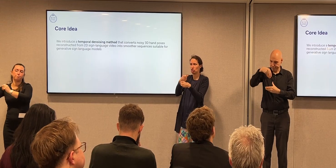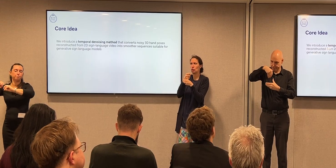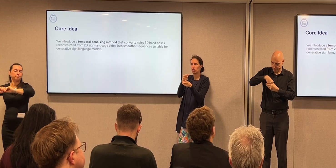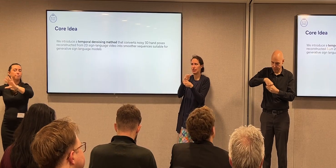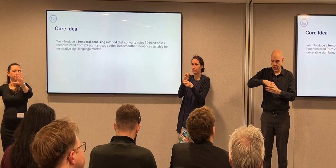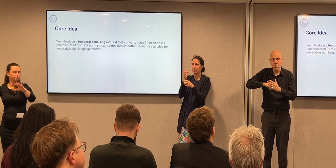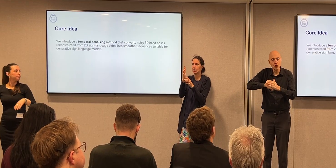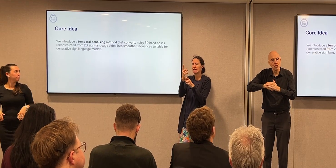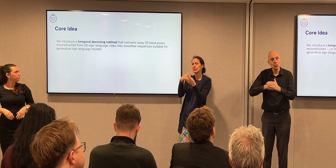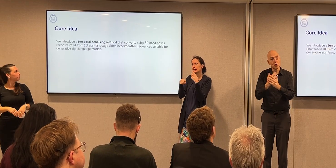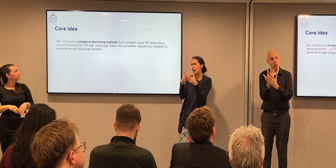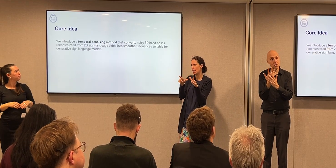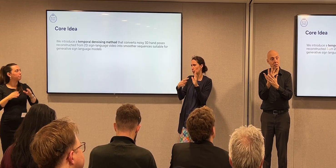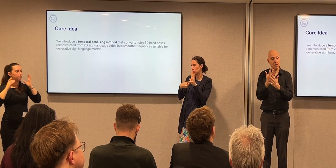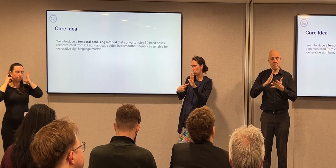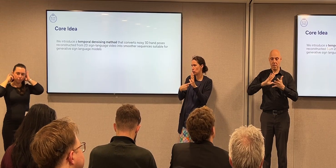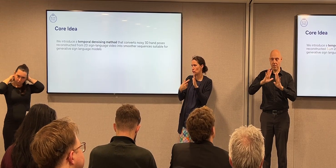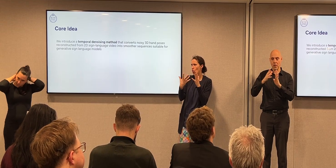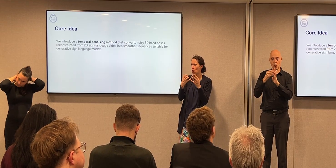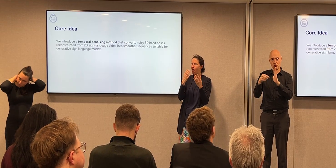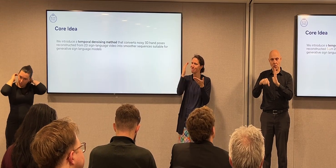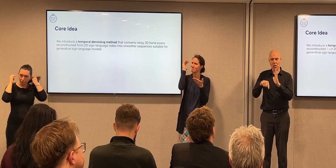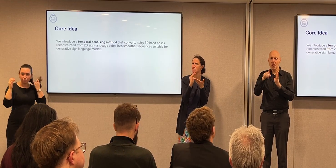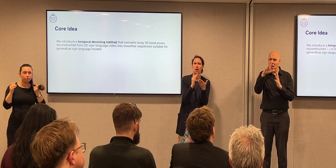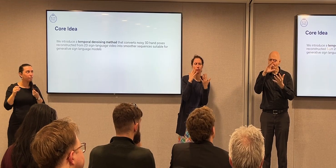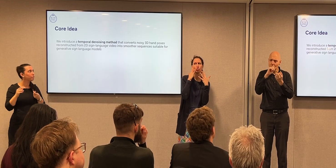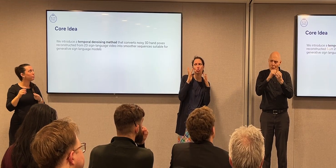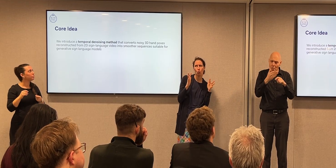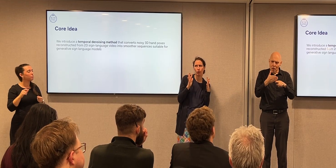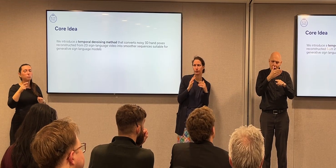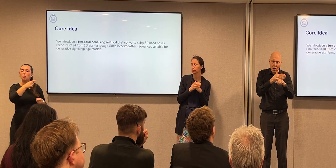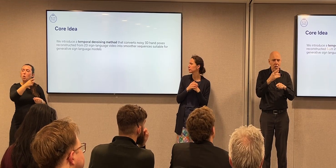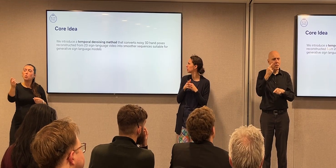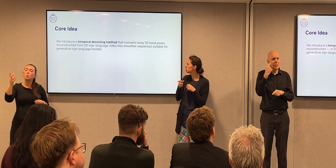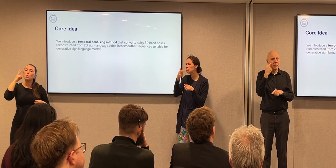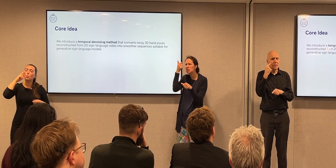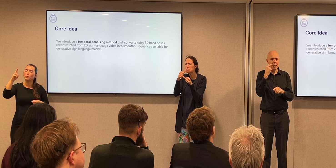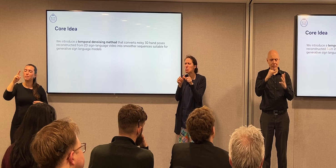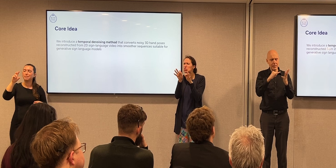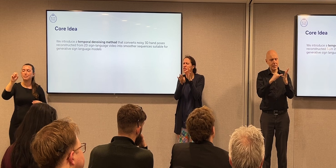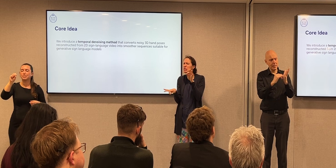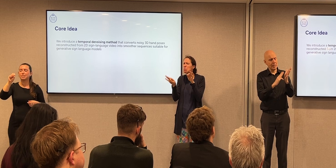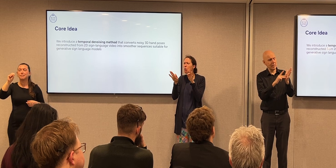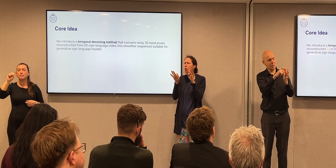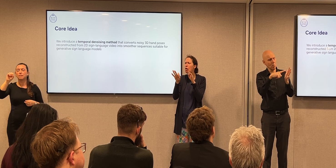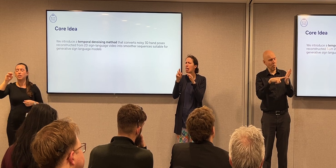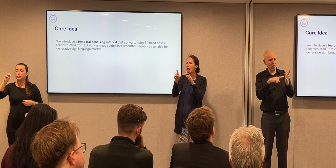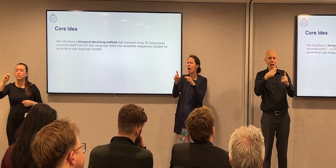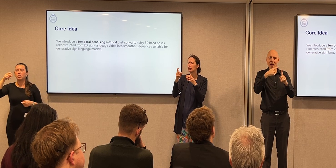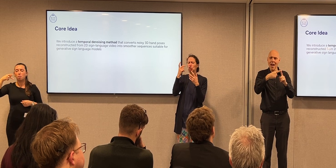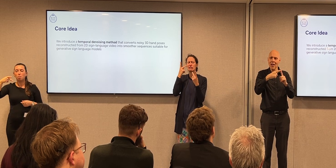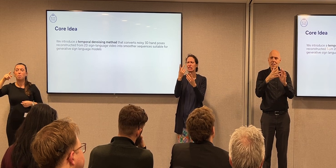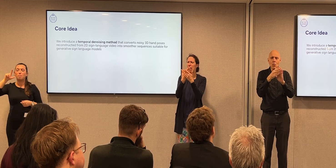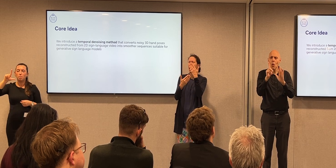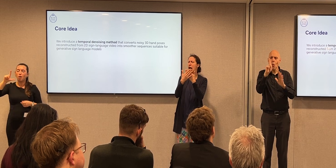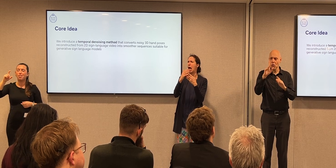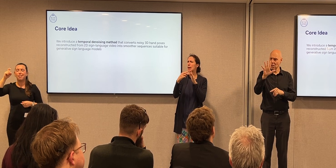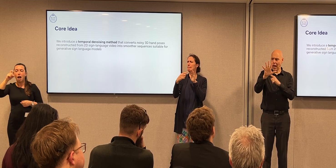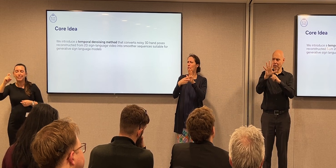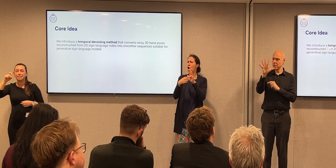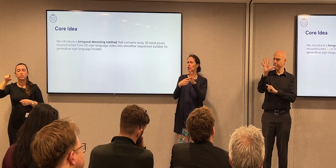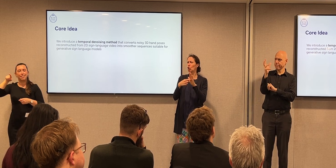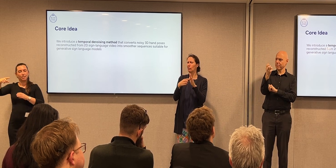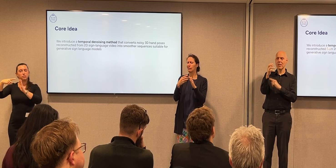models. And I don't know if you remember, you saw these simple X models, typically gray or bluish, and the hand models, the Mano